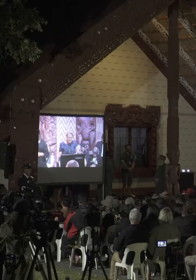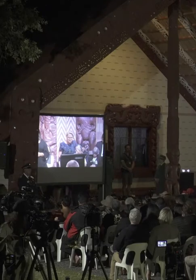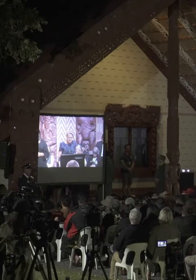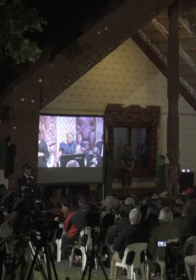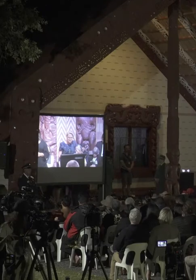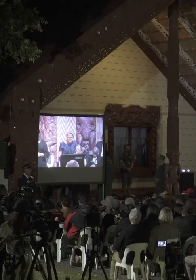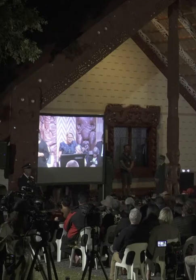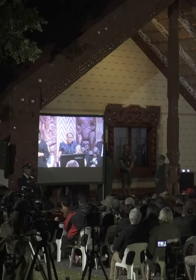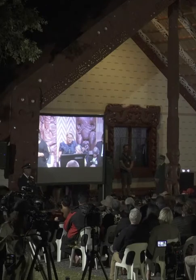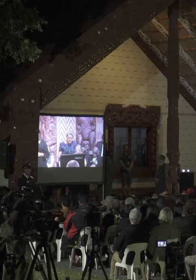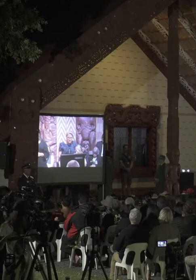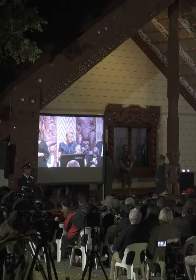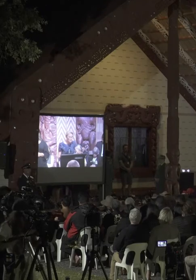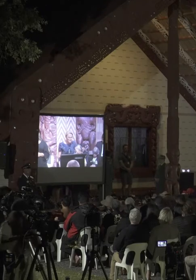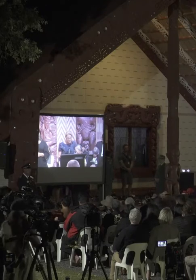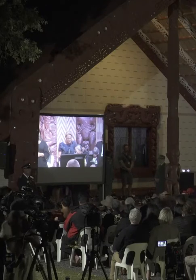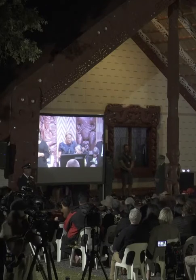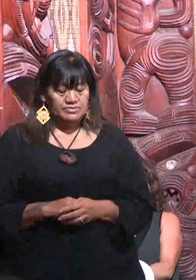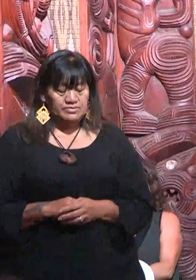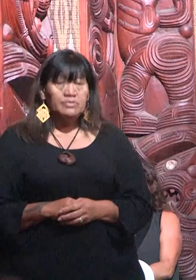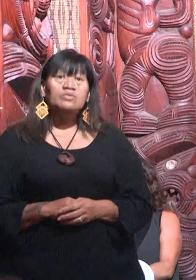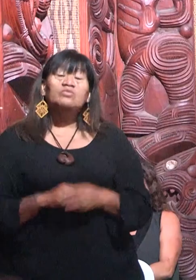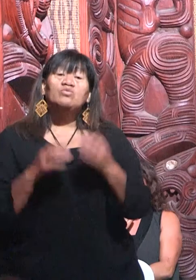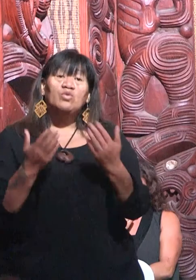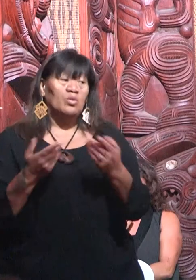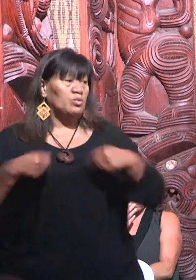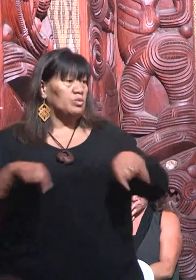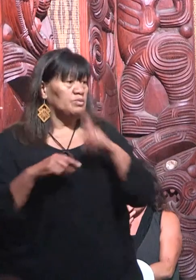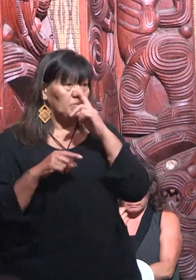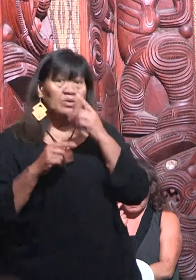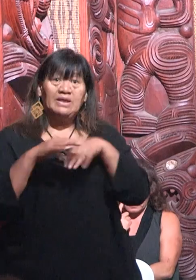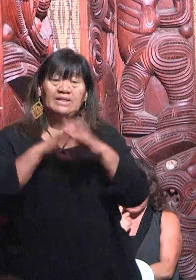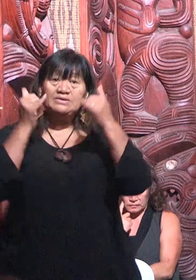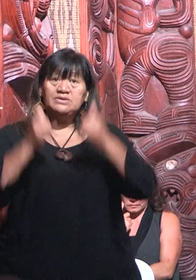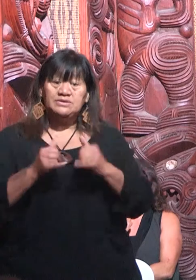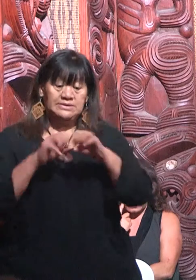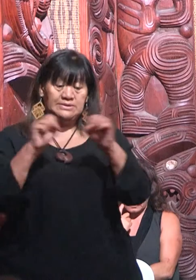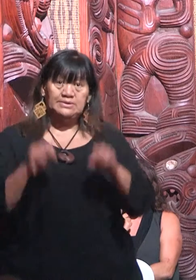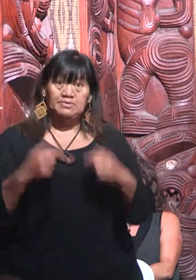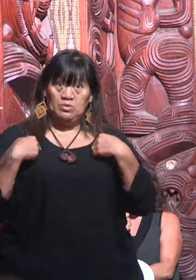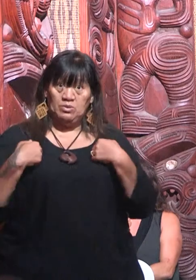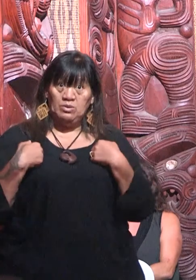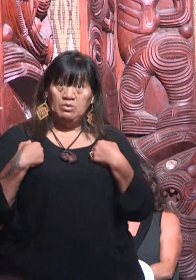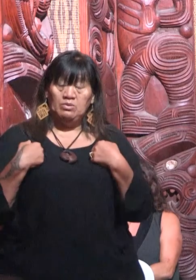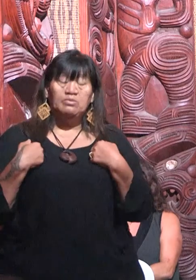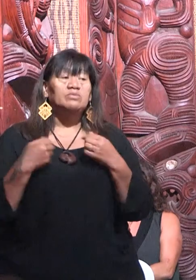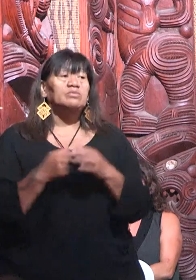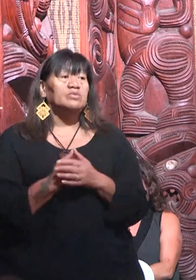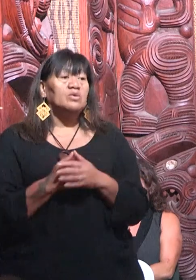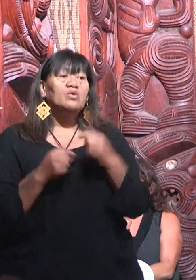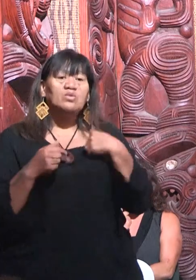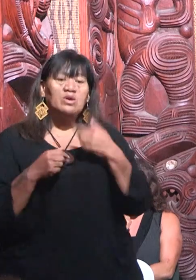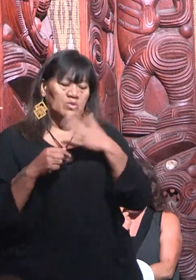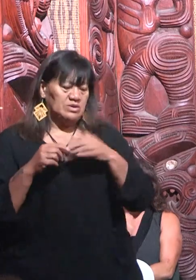Mā mātou mō te hunga kai whakawā, for we the judiciary, a kōna mātou